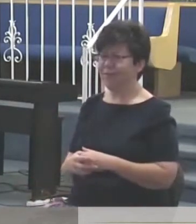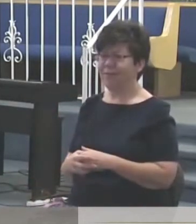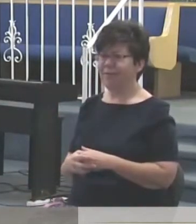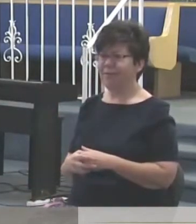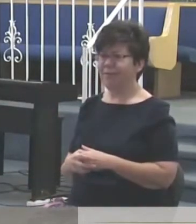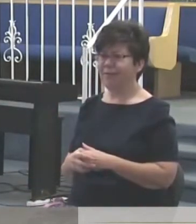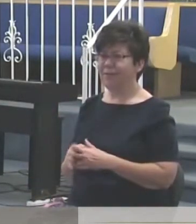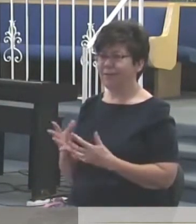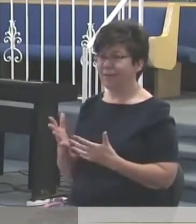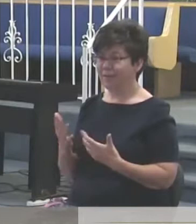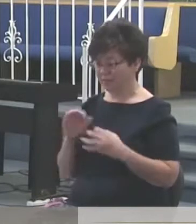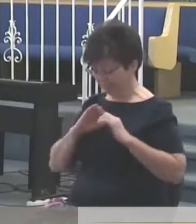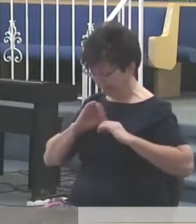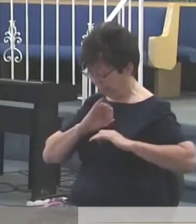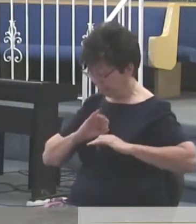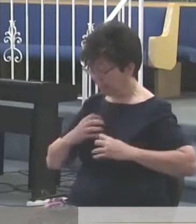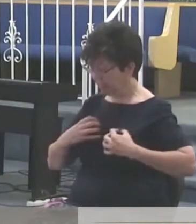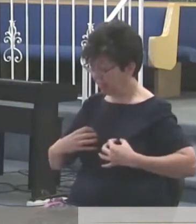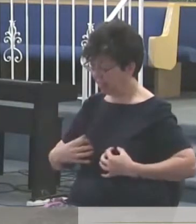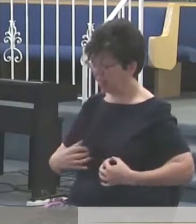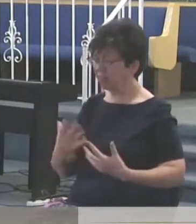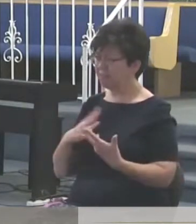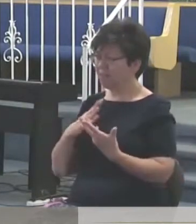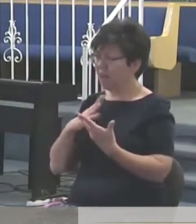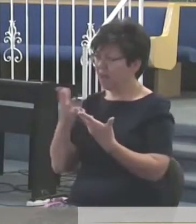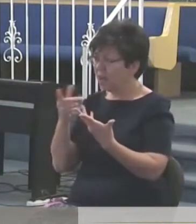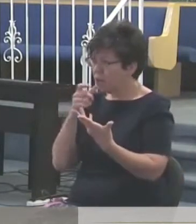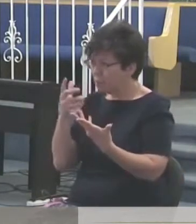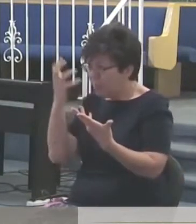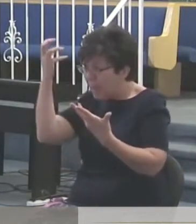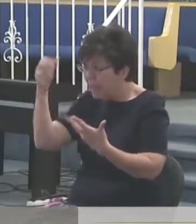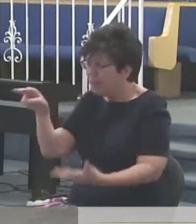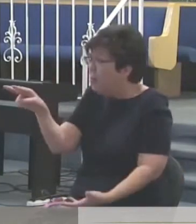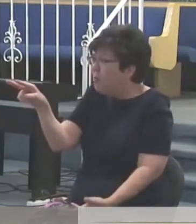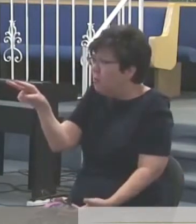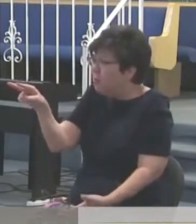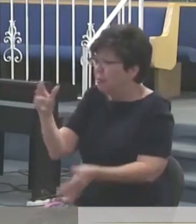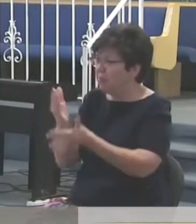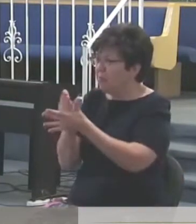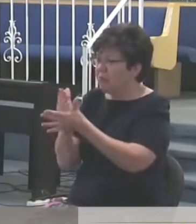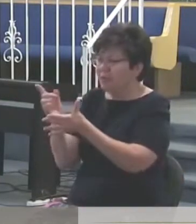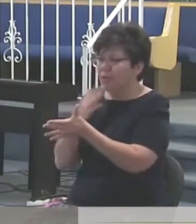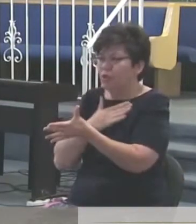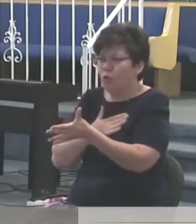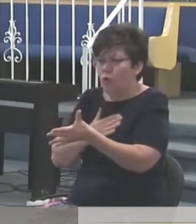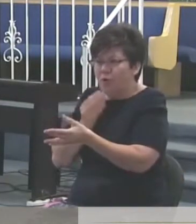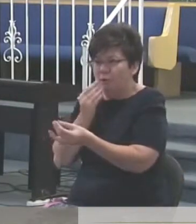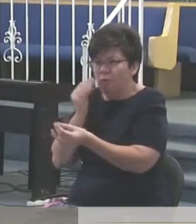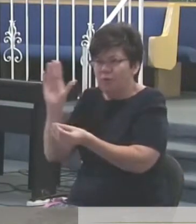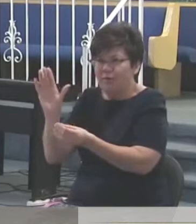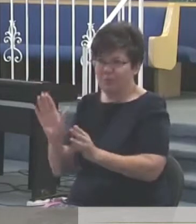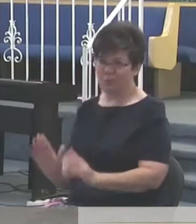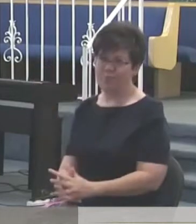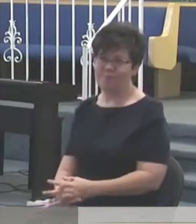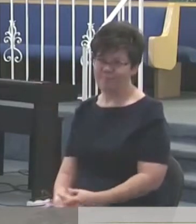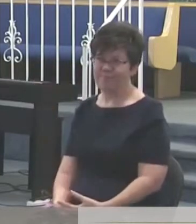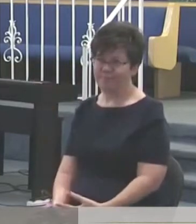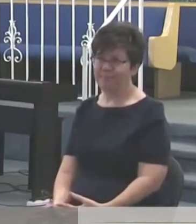Crumbs on their mouth, that's fine. Let them have crumbs. Don't be mad at them. They enjoying food their way.